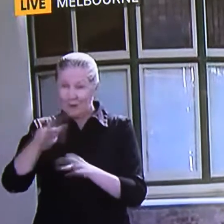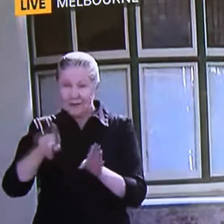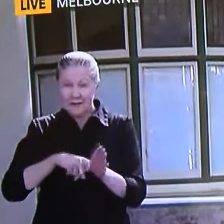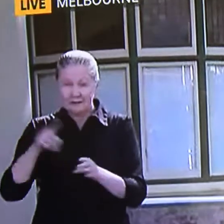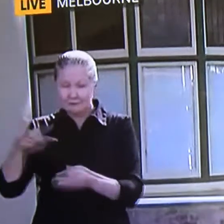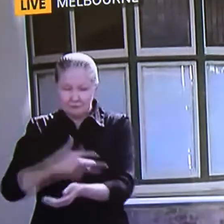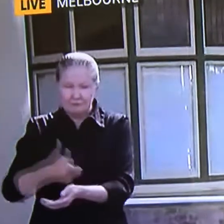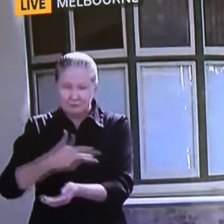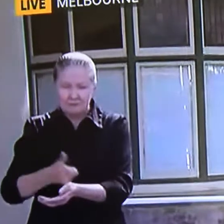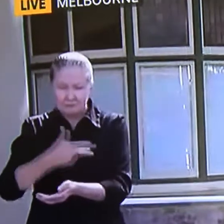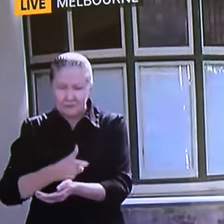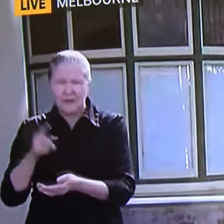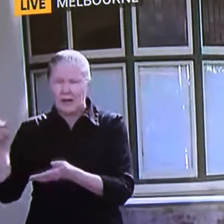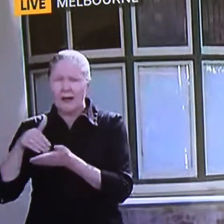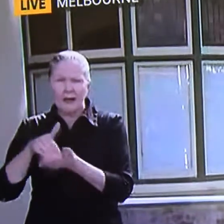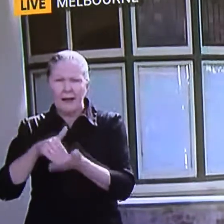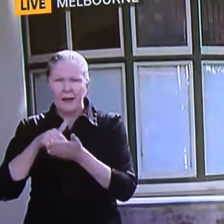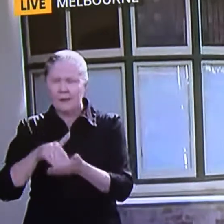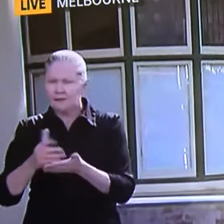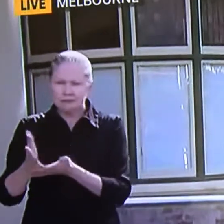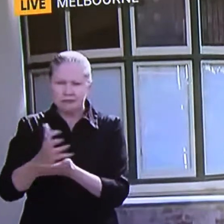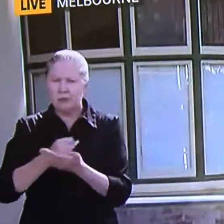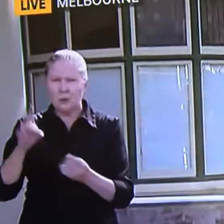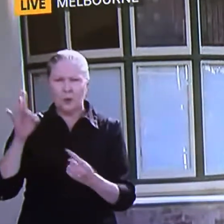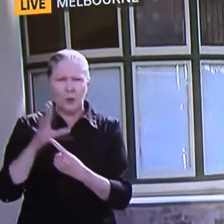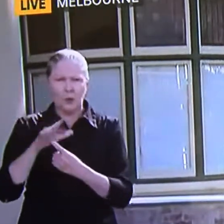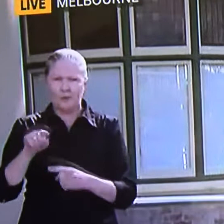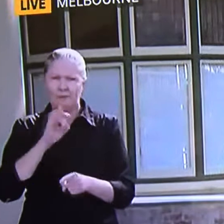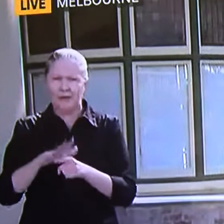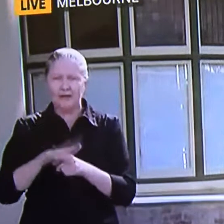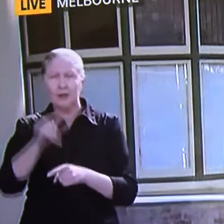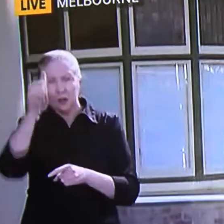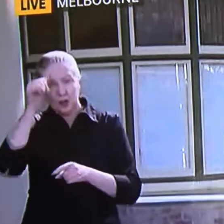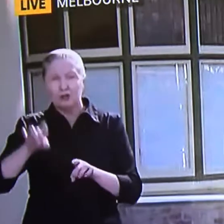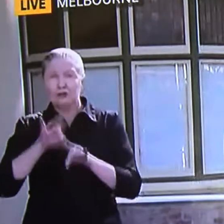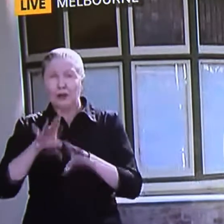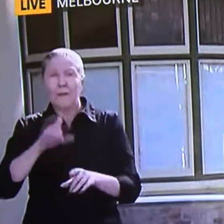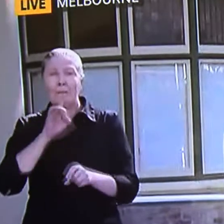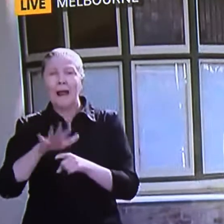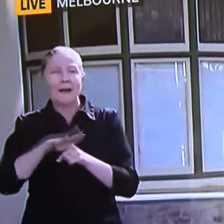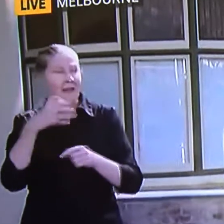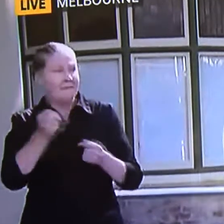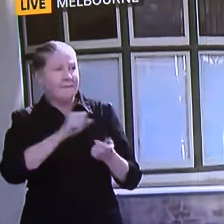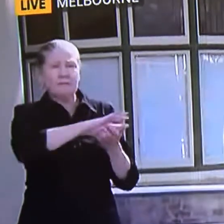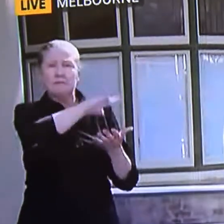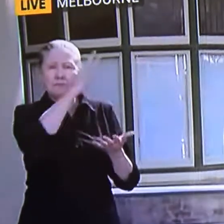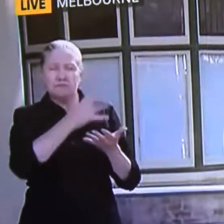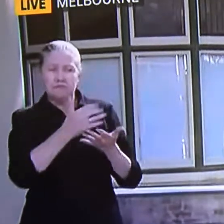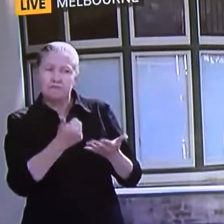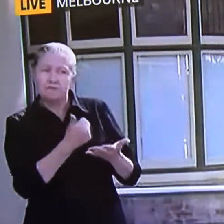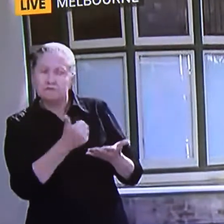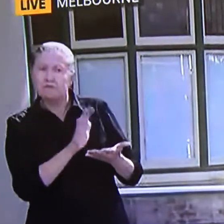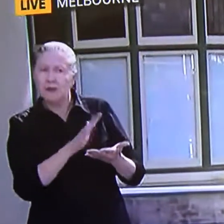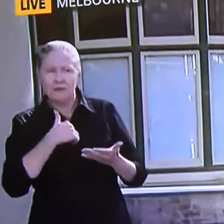to provide that essential service. Australia's blood reserves are strong. I've confirmed that this morning with